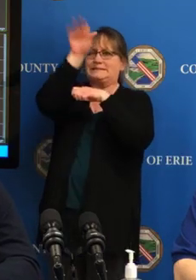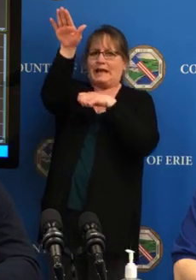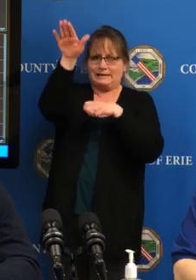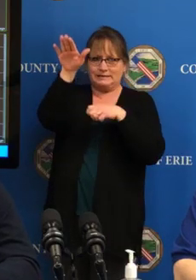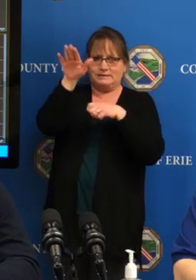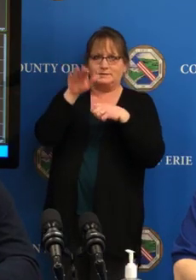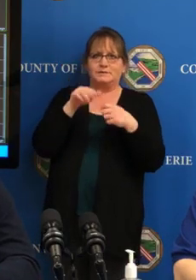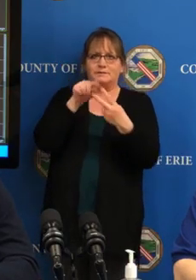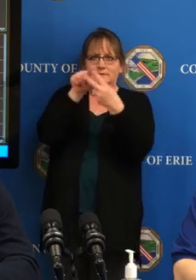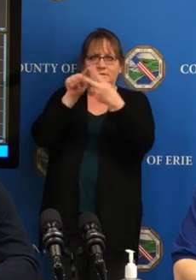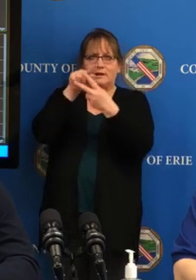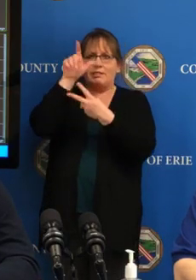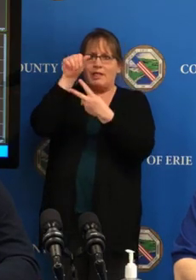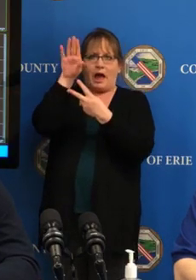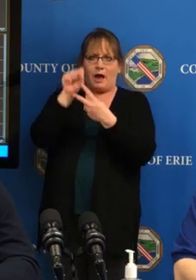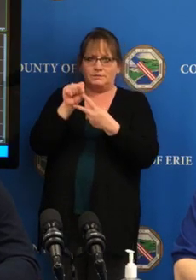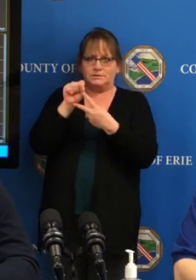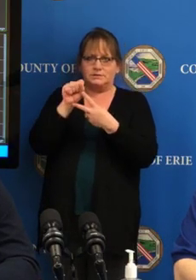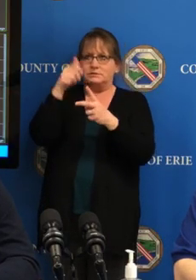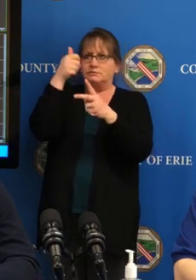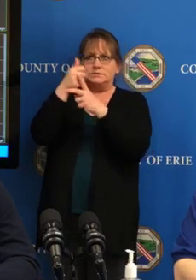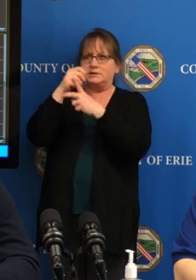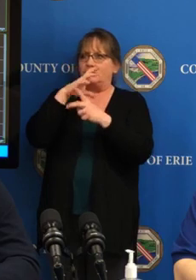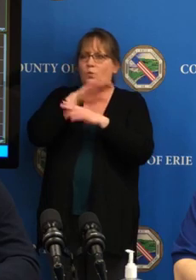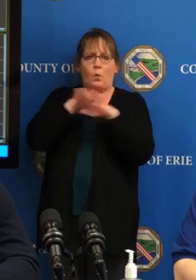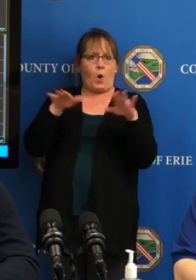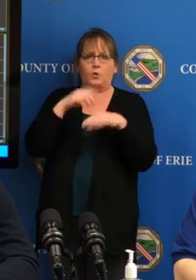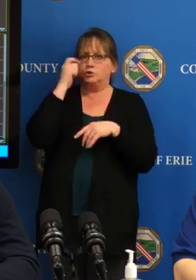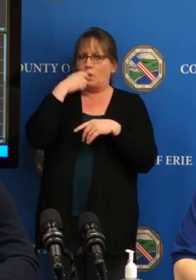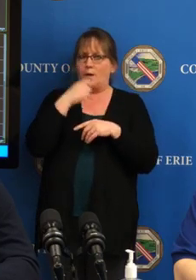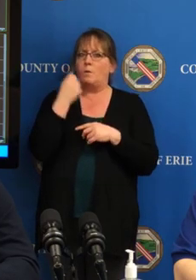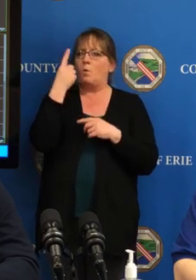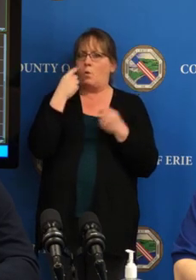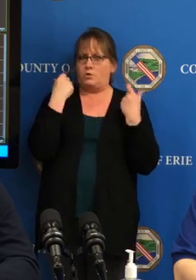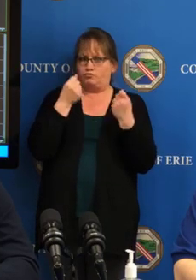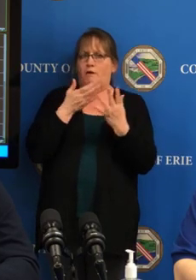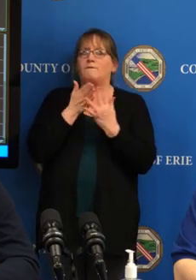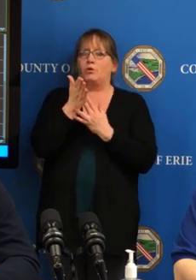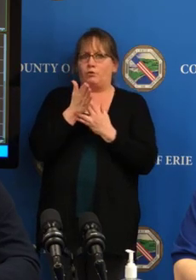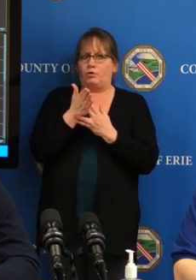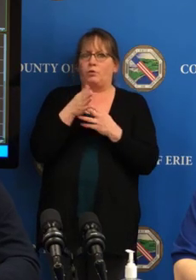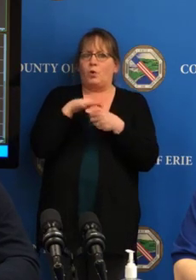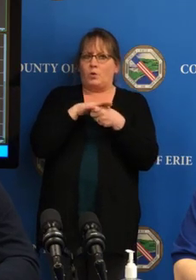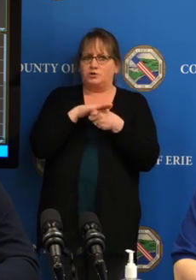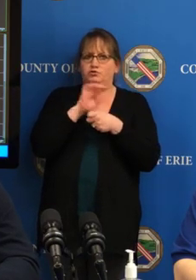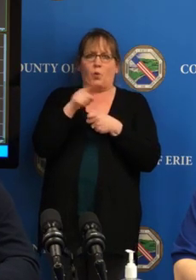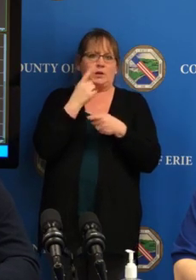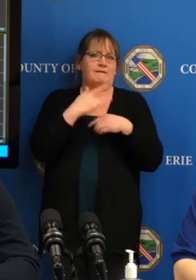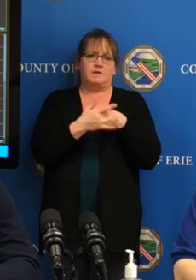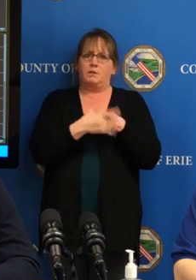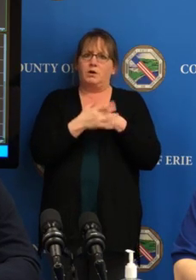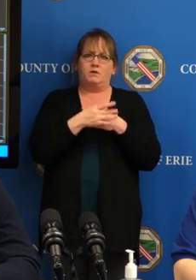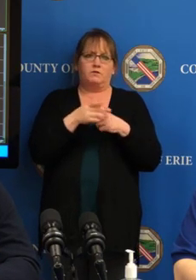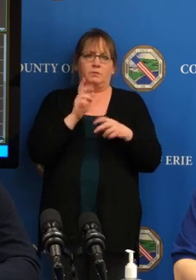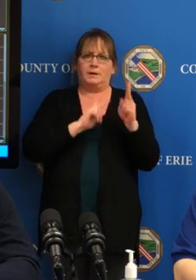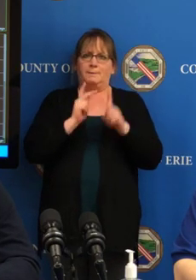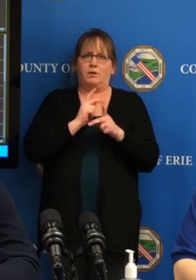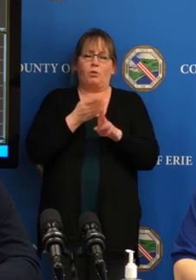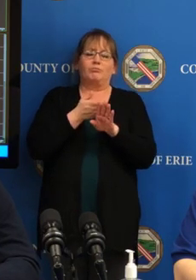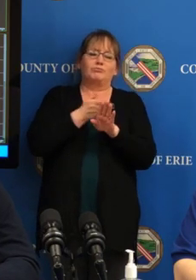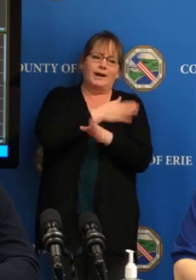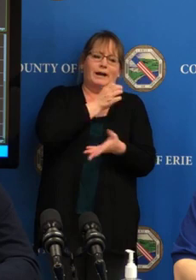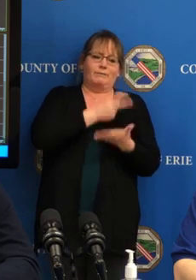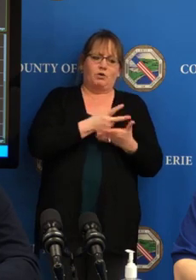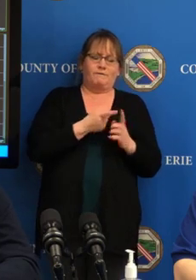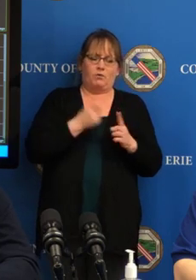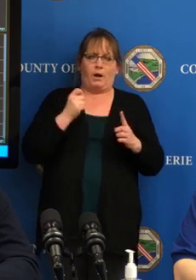test, but they don't actually do the swabbing. There is one drive-through location, but that is only available to those who have been pre-approved by the Erie County